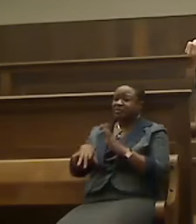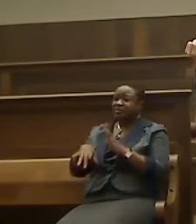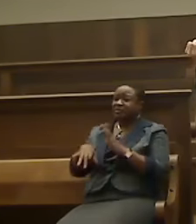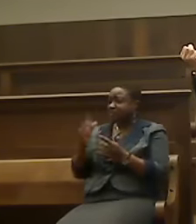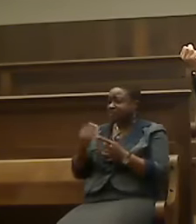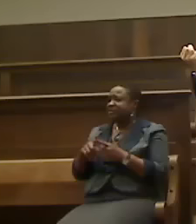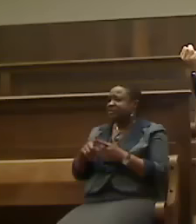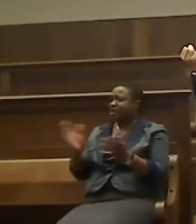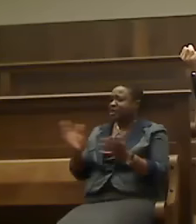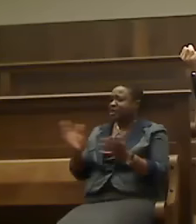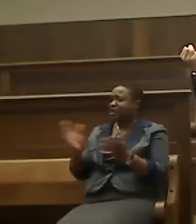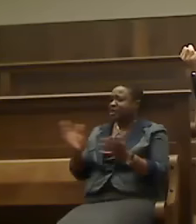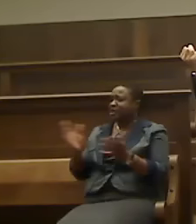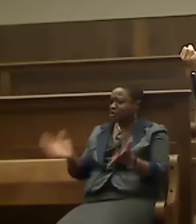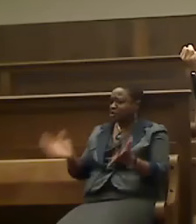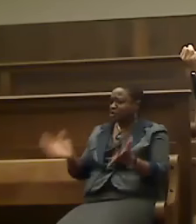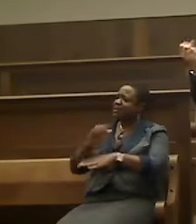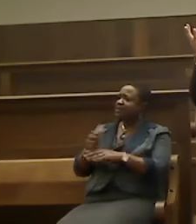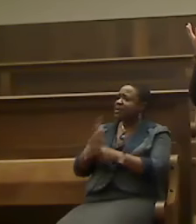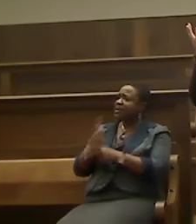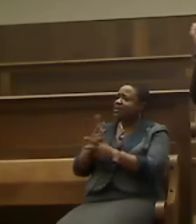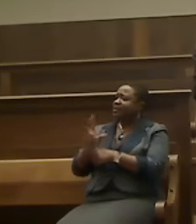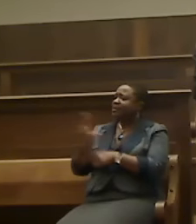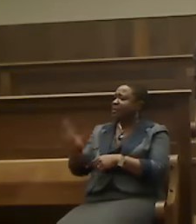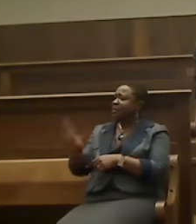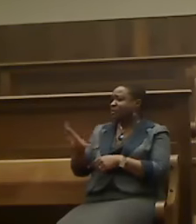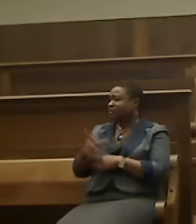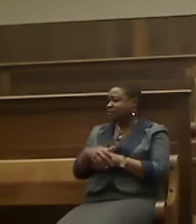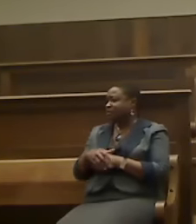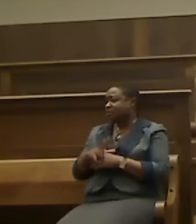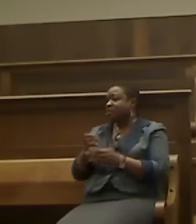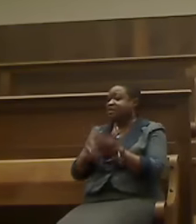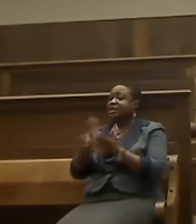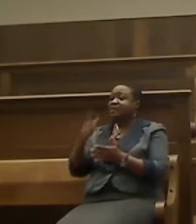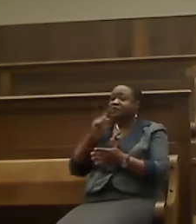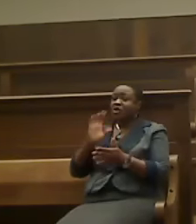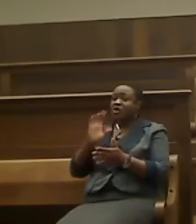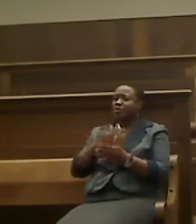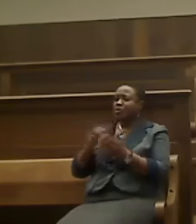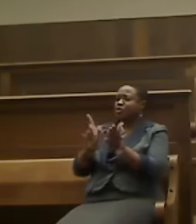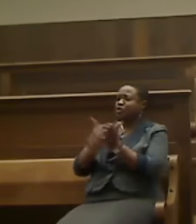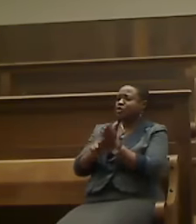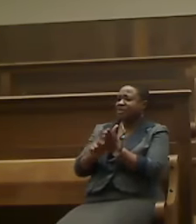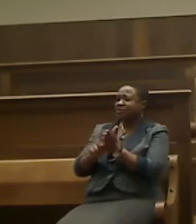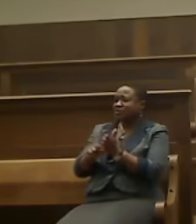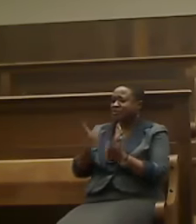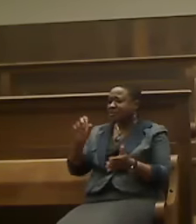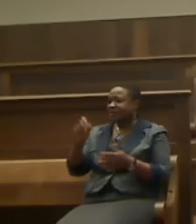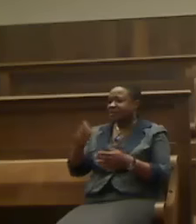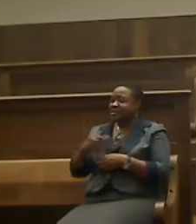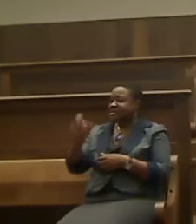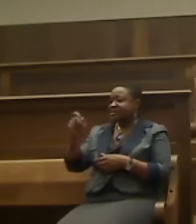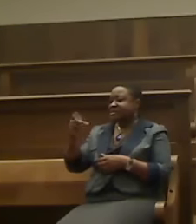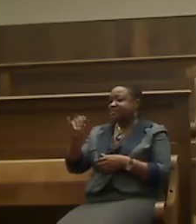create a lending library and sign up for our Spilling the Beans newsletter. Do we have the sign-up sheet